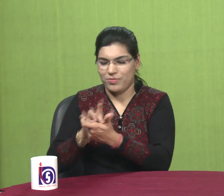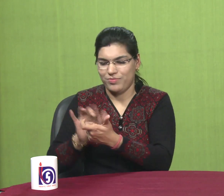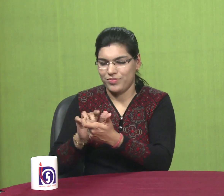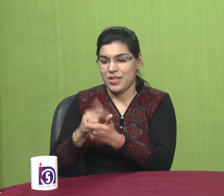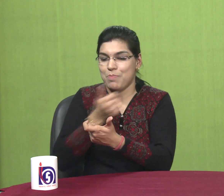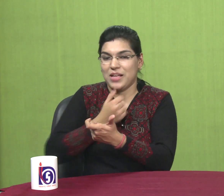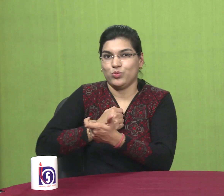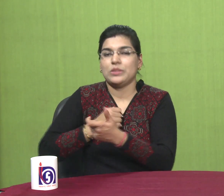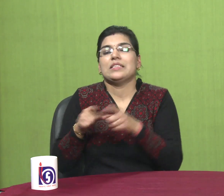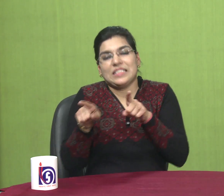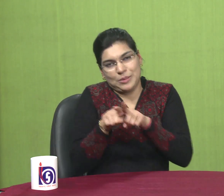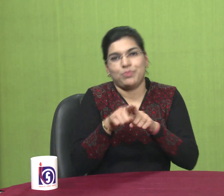it.